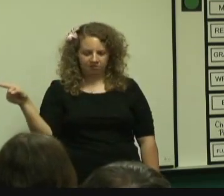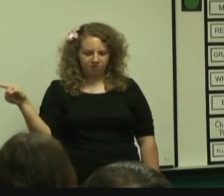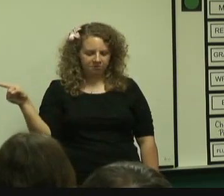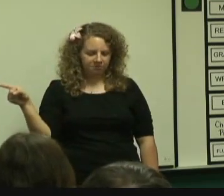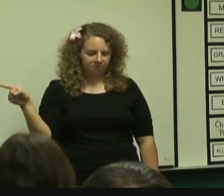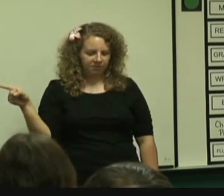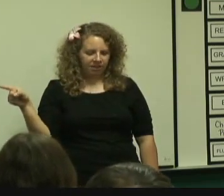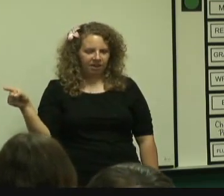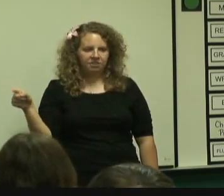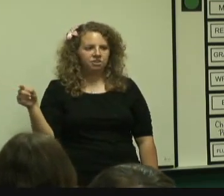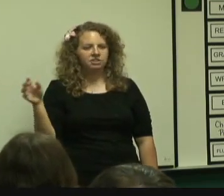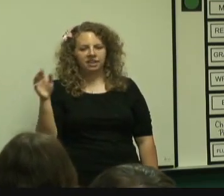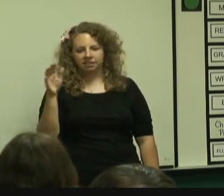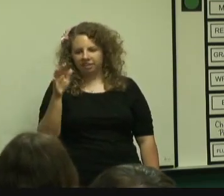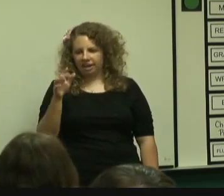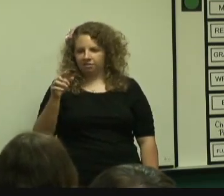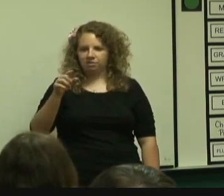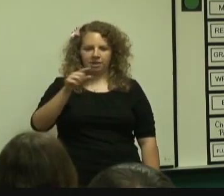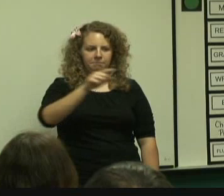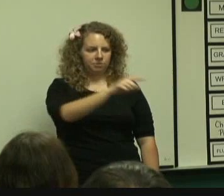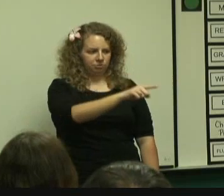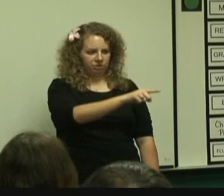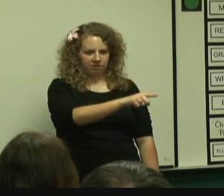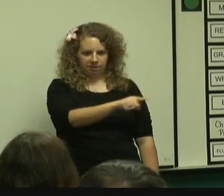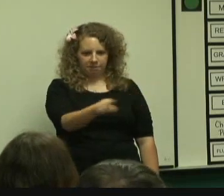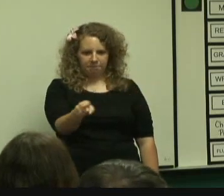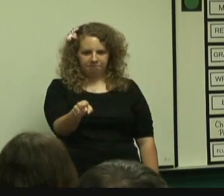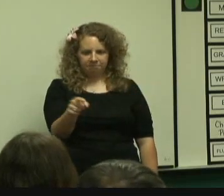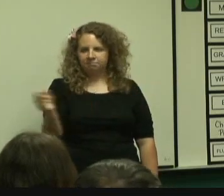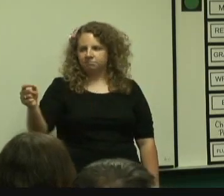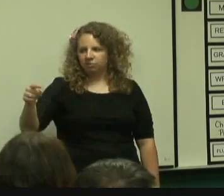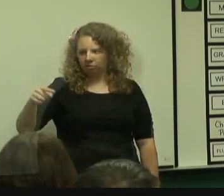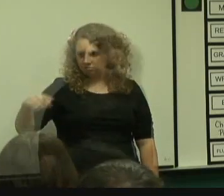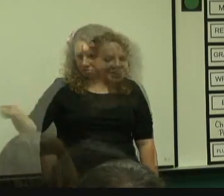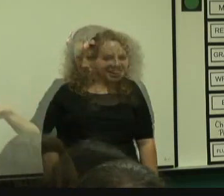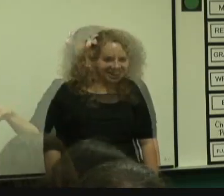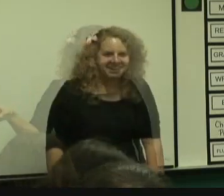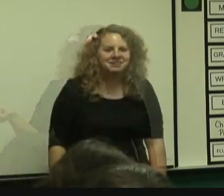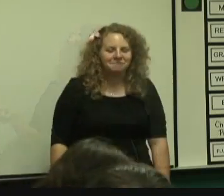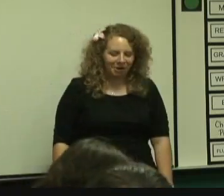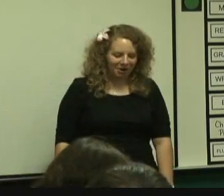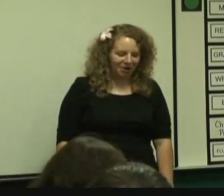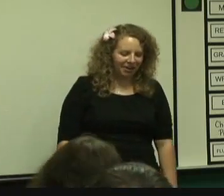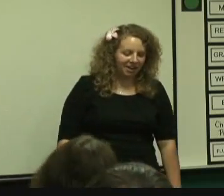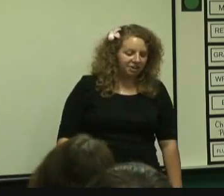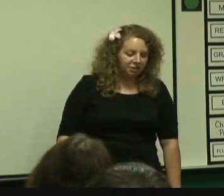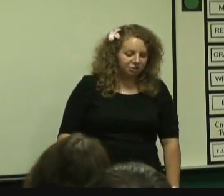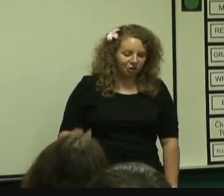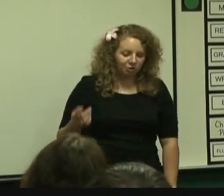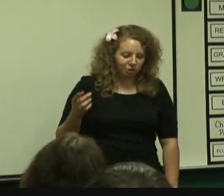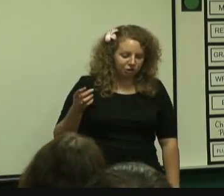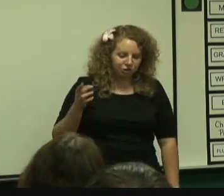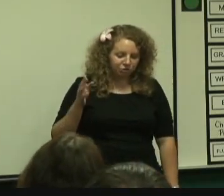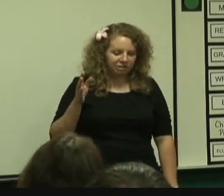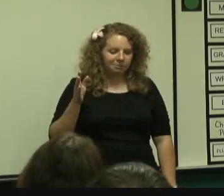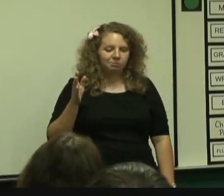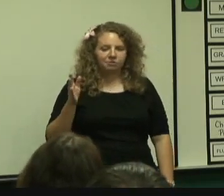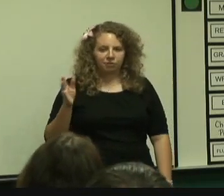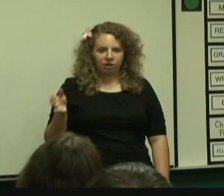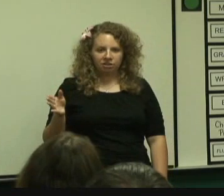of you, and then just like they or them, so just them, he, she, it, him, her. Okay, so you're just going to be referring